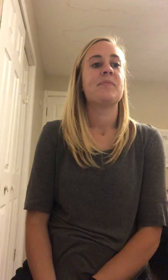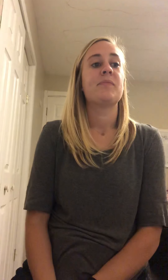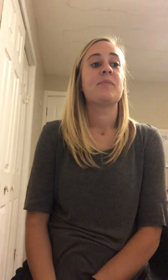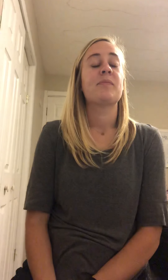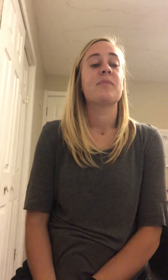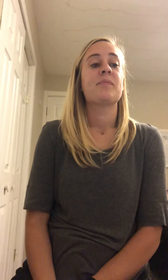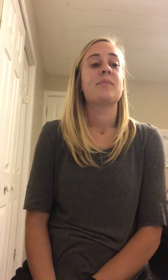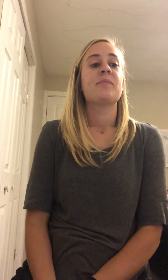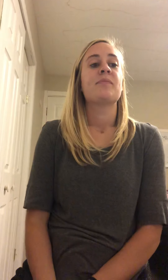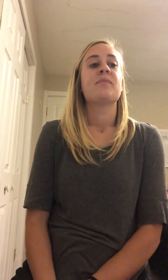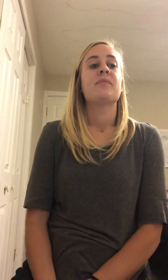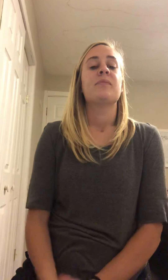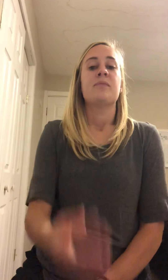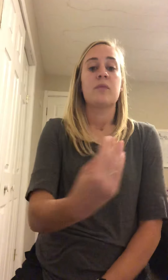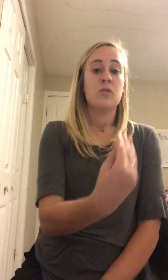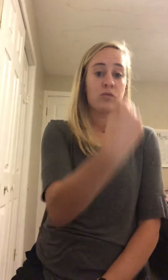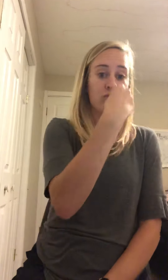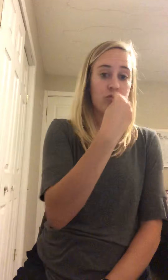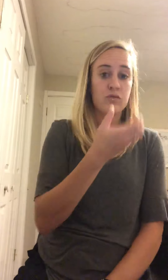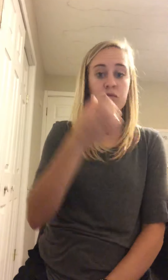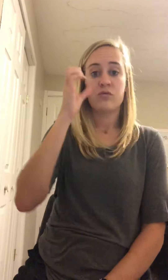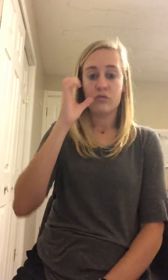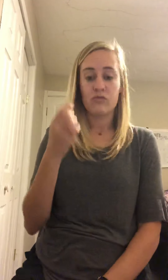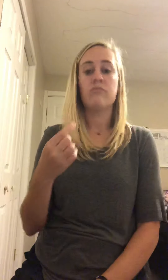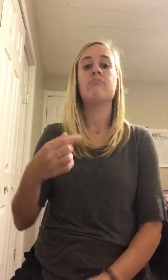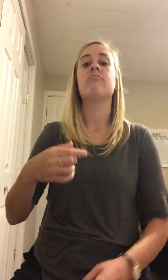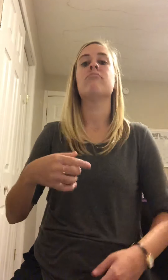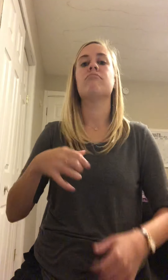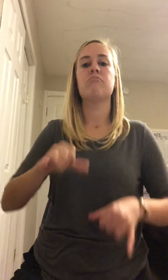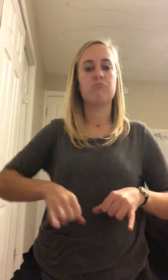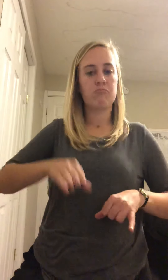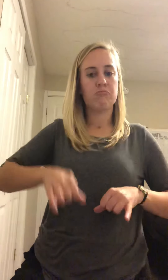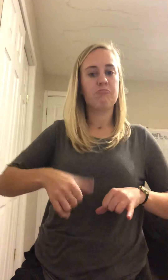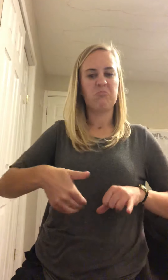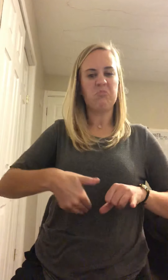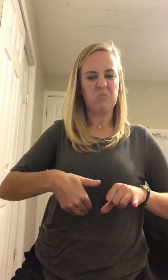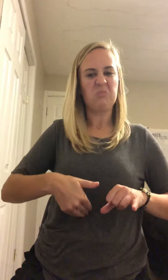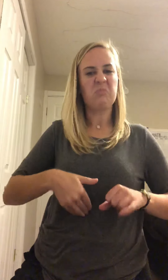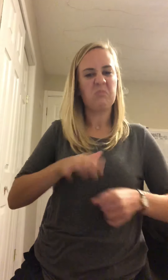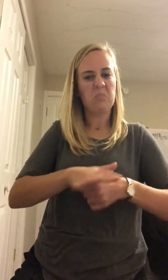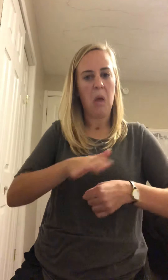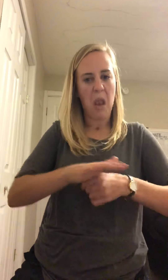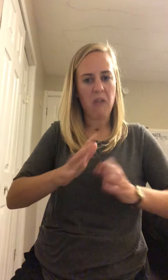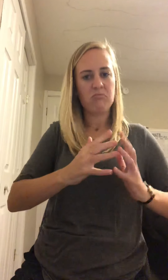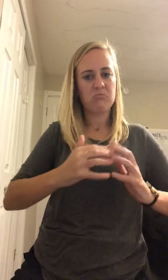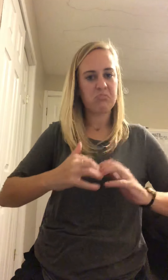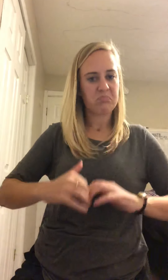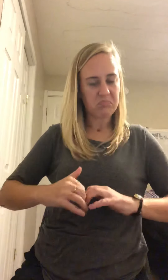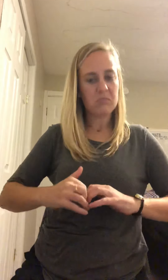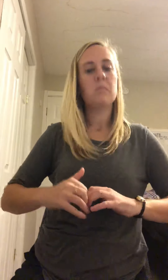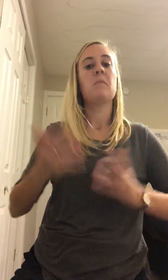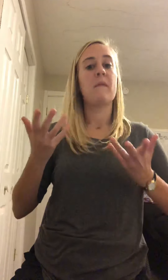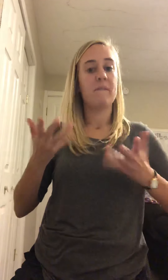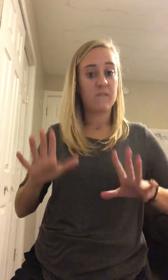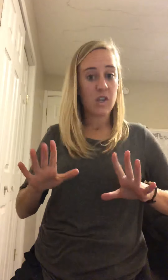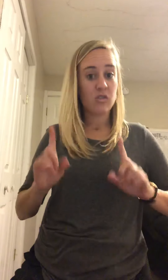After food and beverages have spent time in your stomach, they then leave the stomach and enter the largest portion of your digestive system, known as the